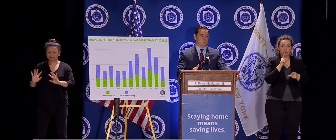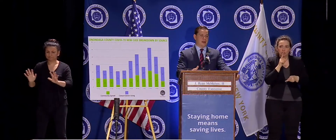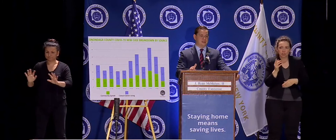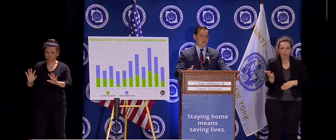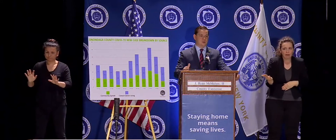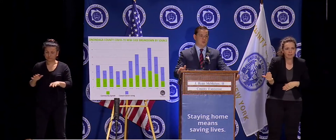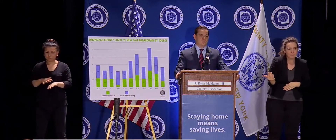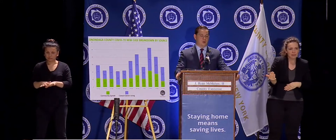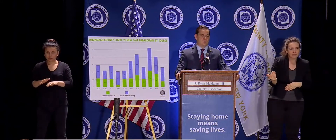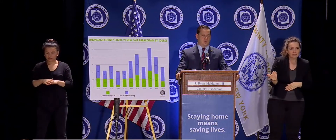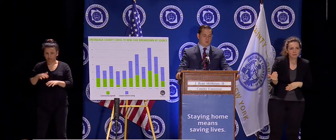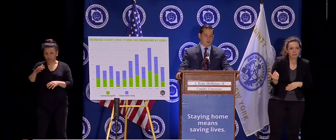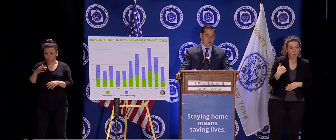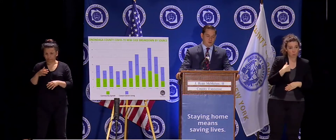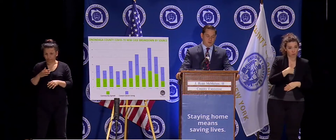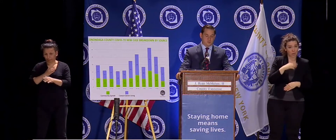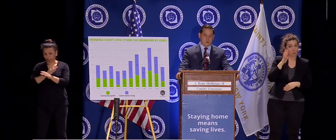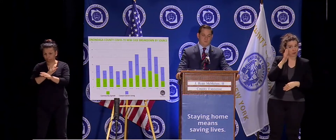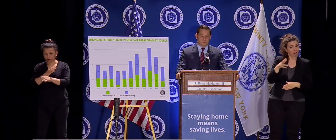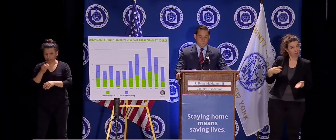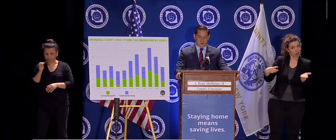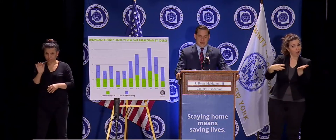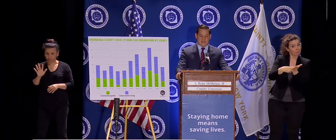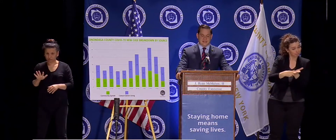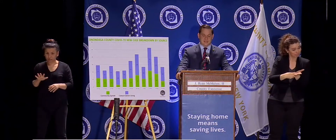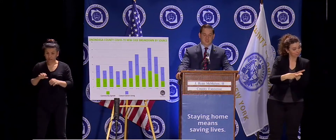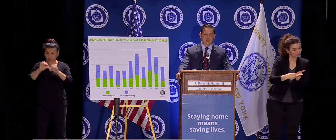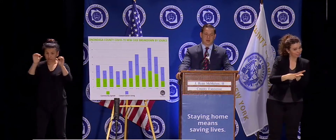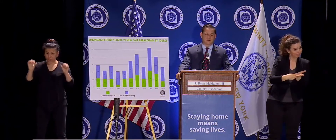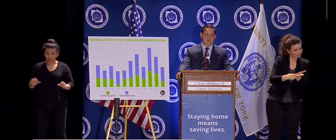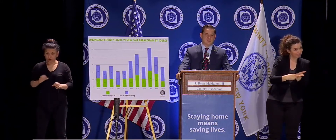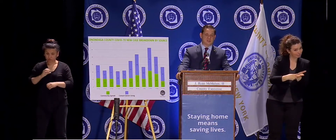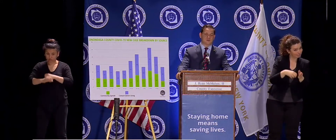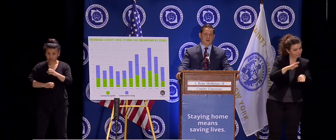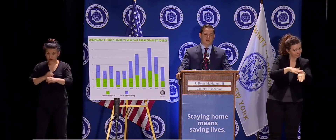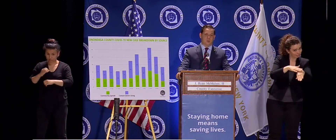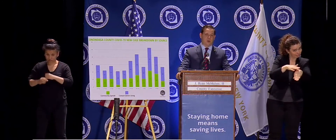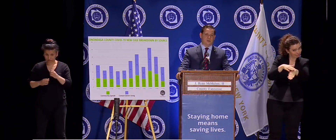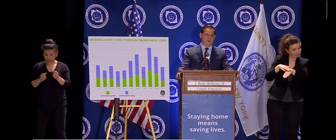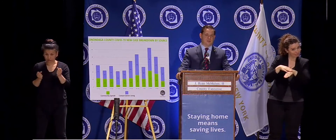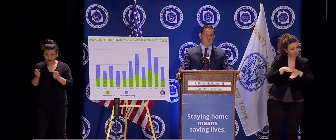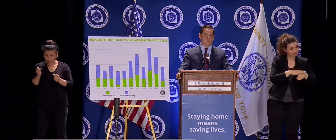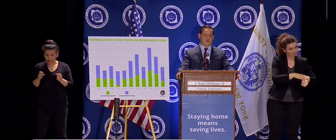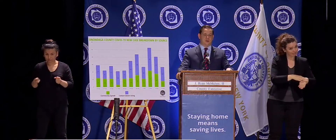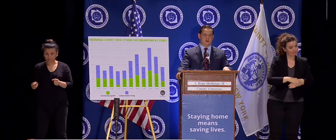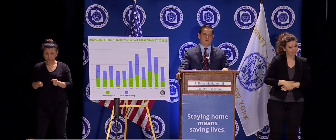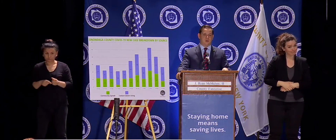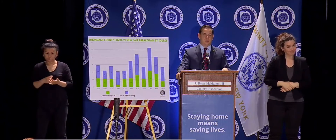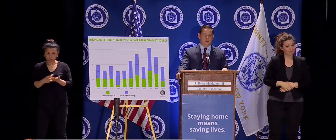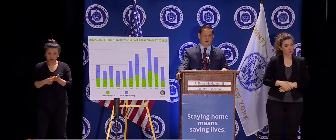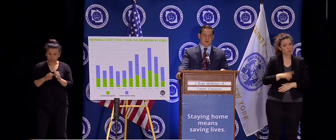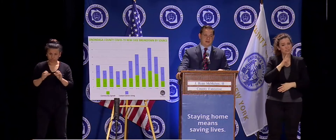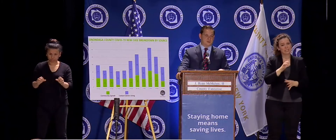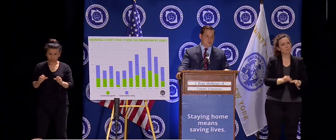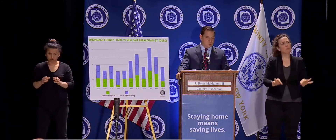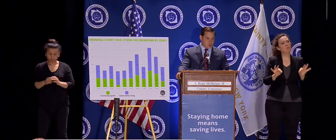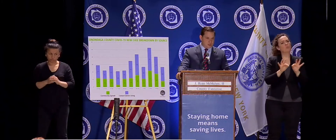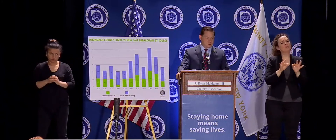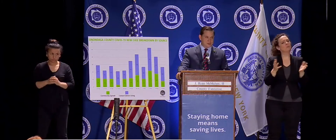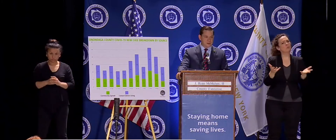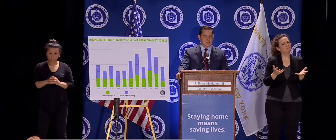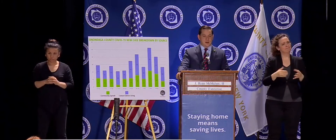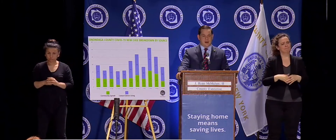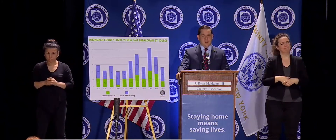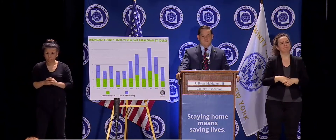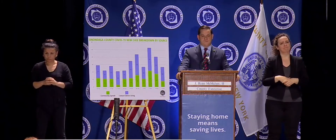in this process. So we've worked with our auto dealers, but I think this is very important. So just like we felt really good about elective